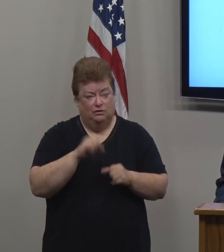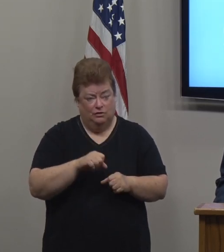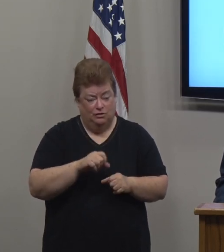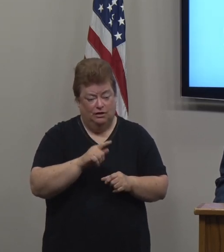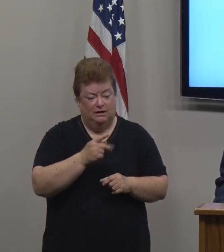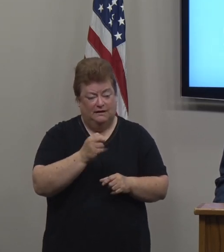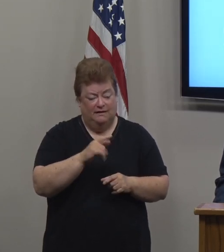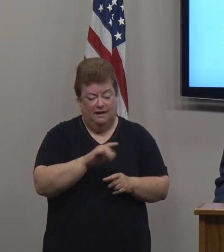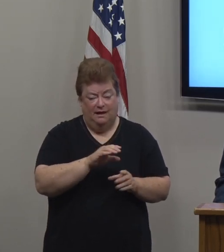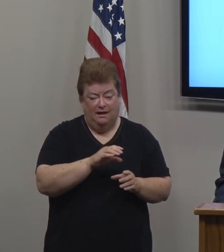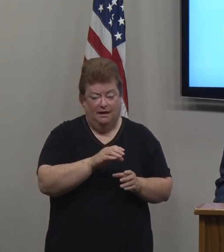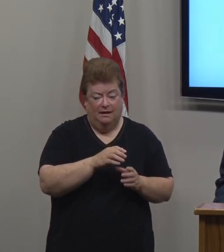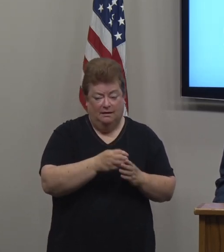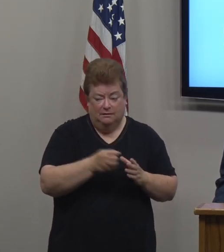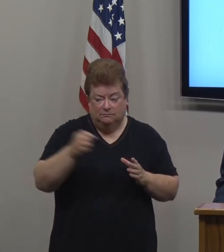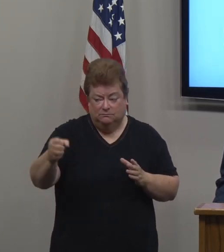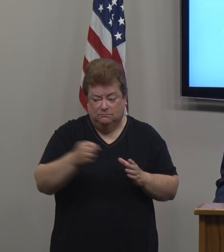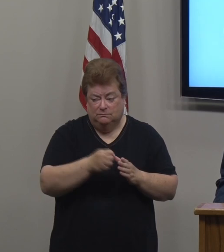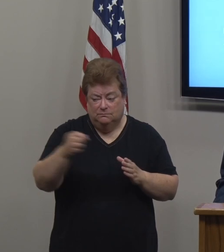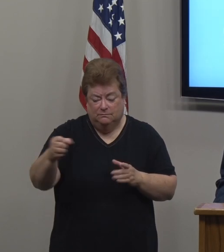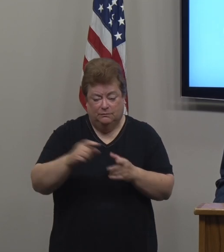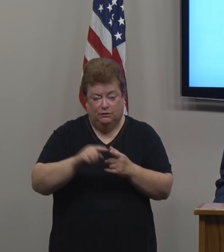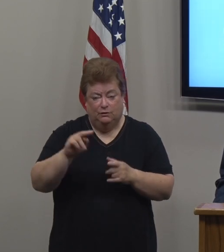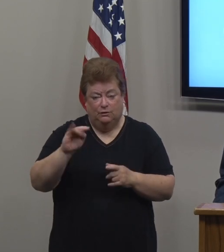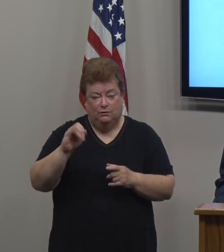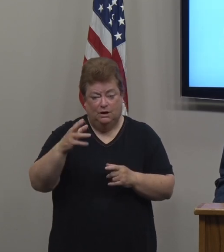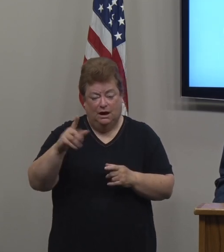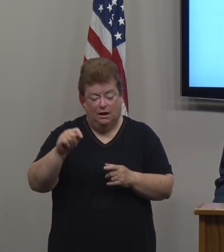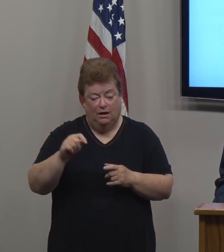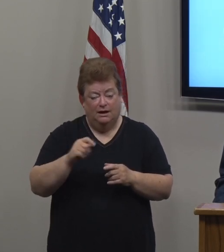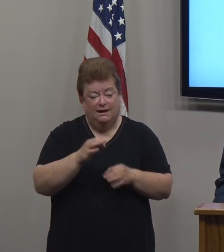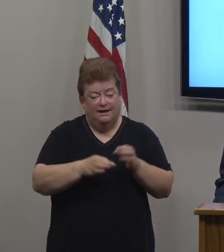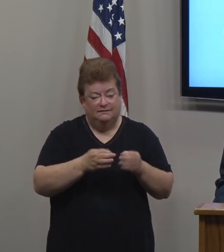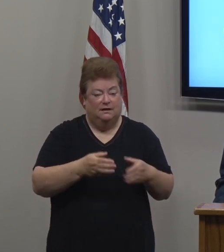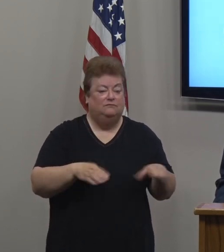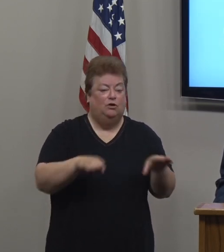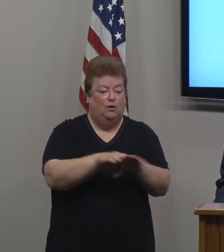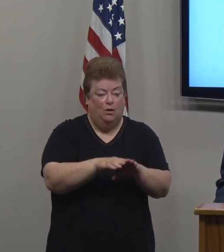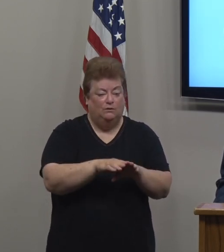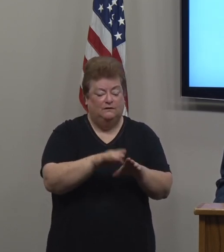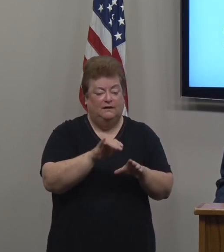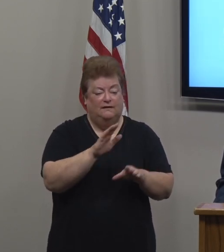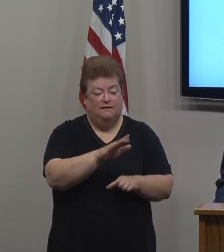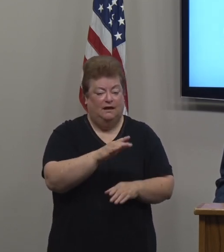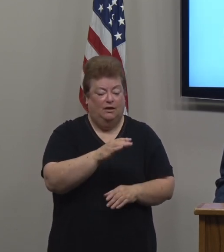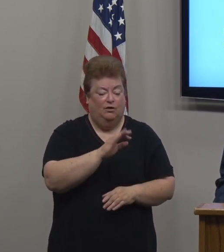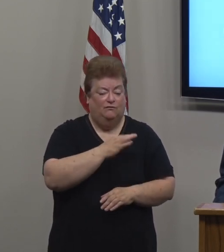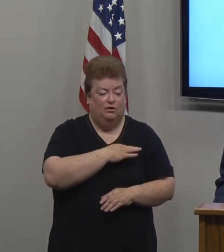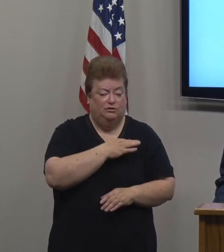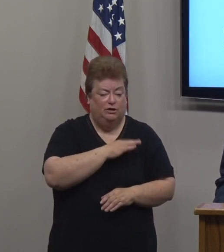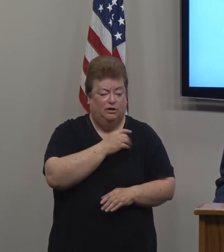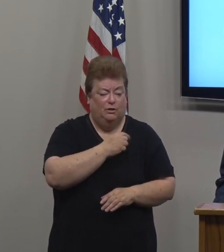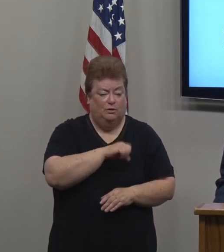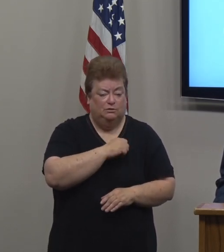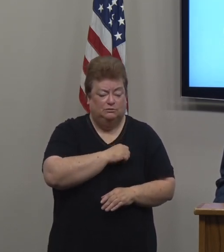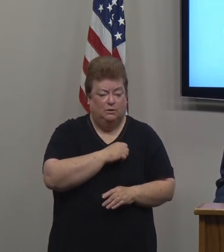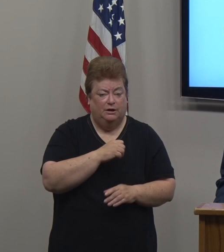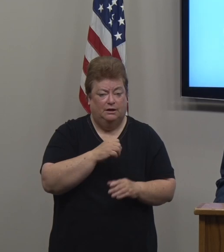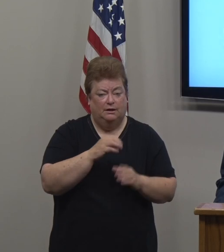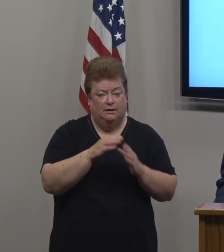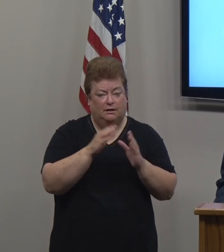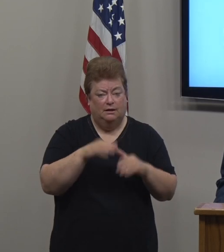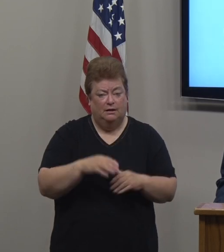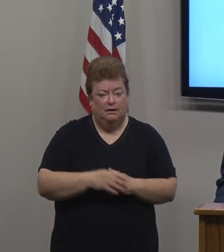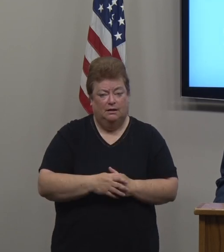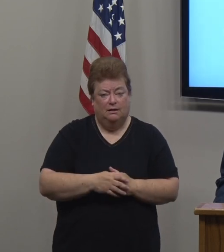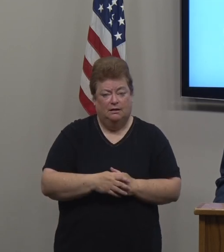the entire Greek house, in order for them to go into that isolation housing, they would have to pay like